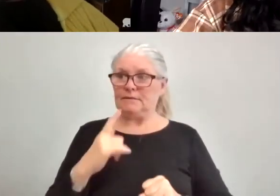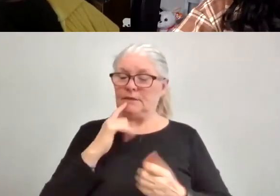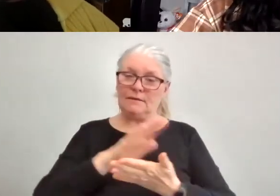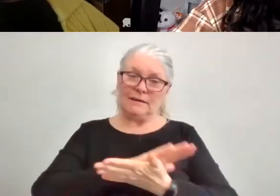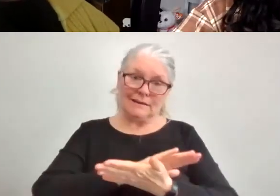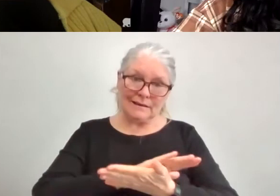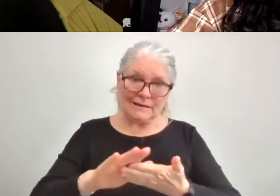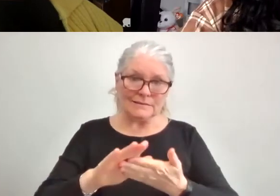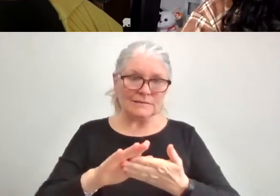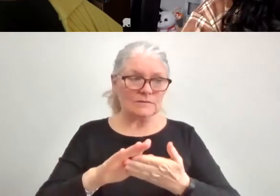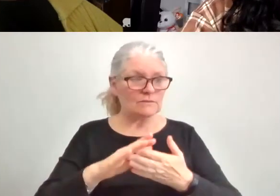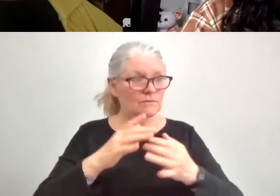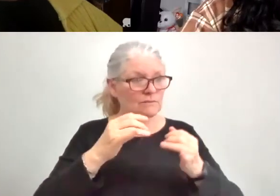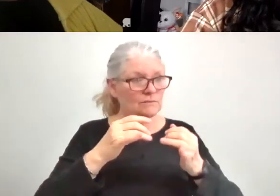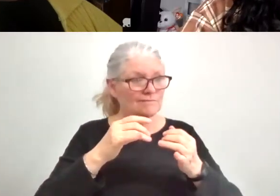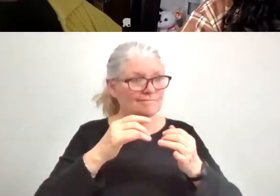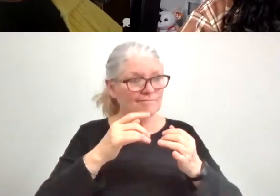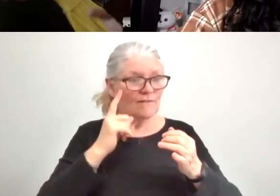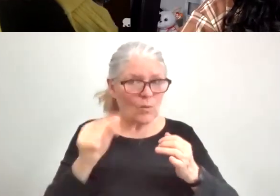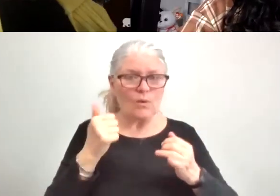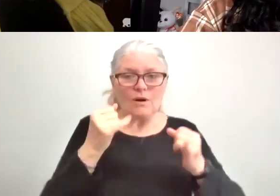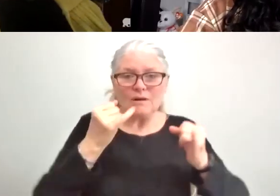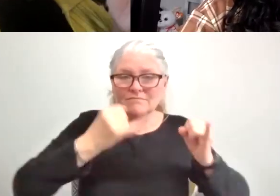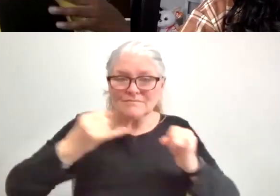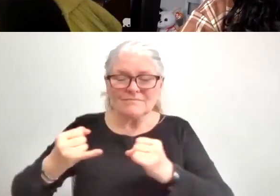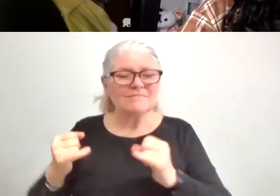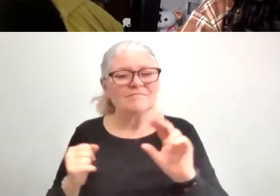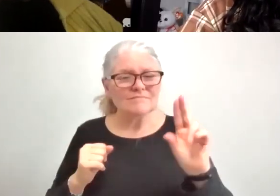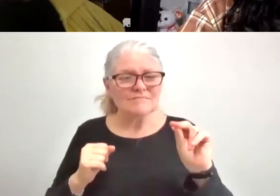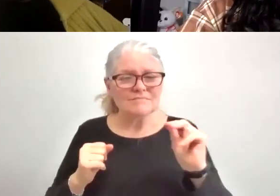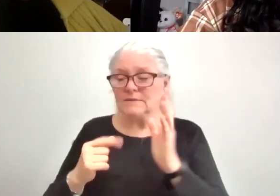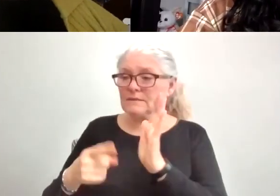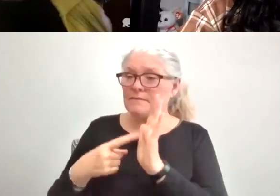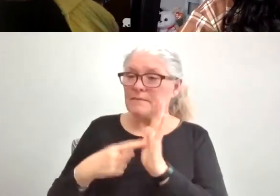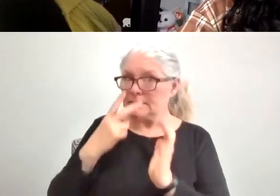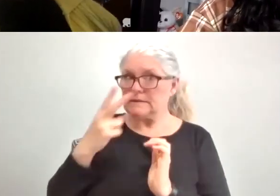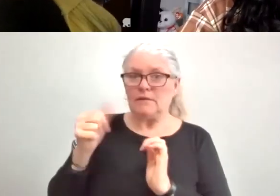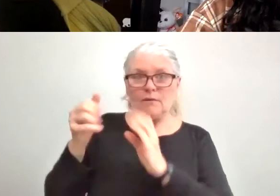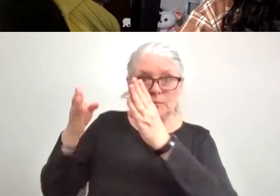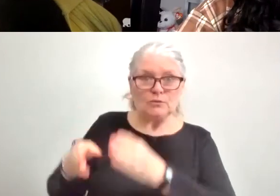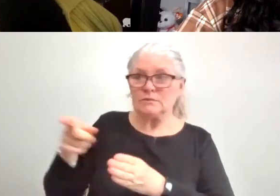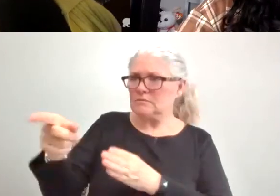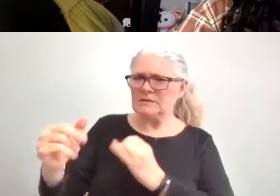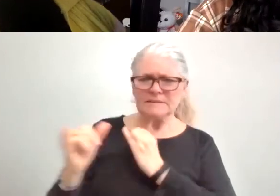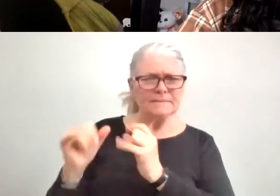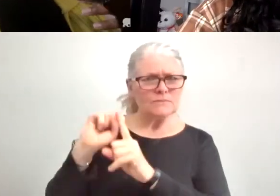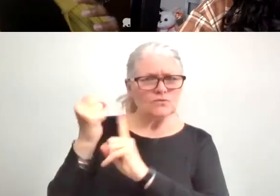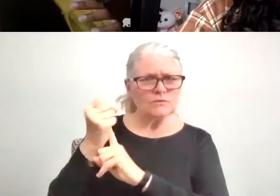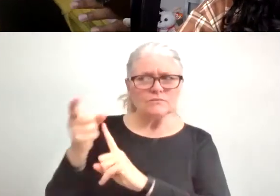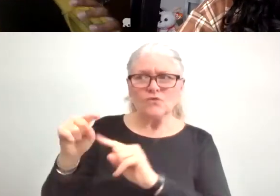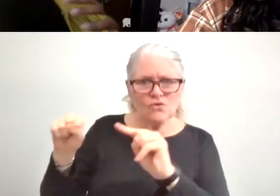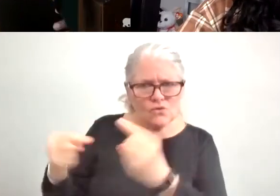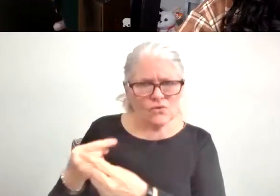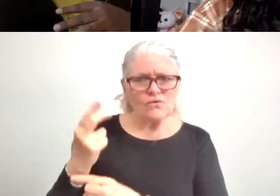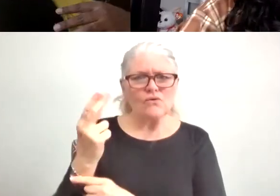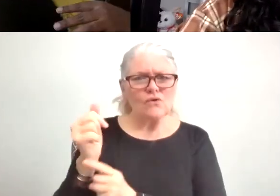as individuals. A lot of times we see other people who are in our exact situation being harmed, and we don't realize that